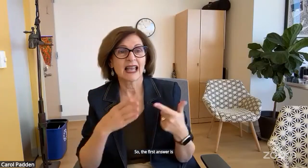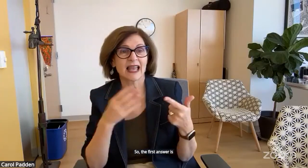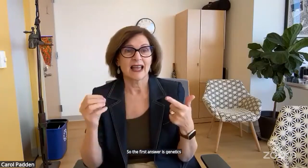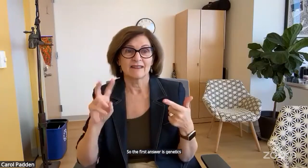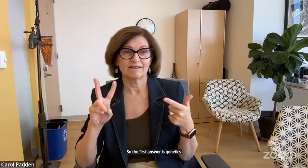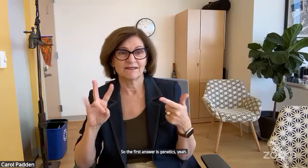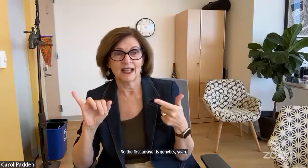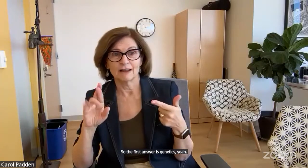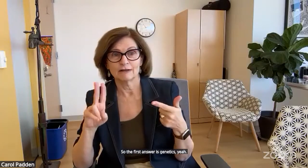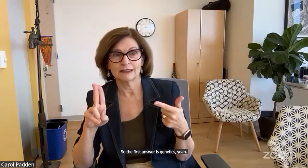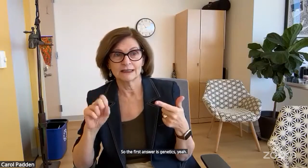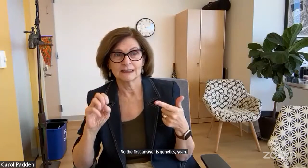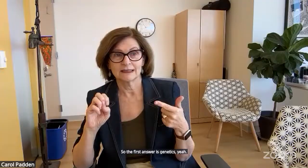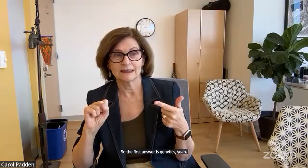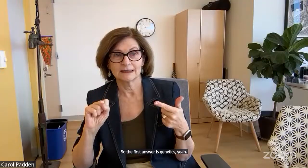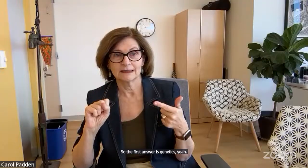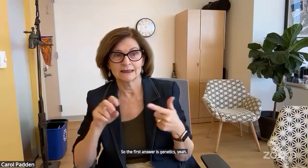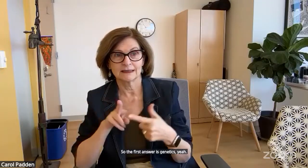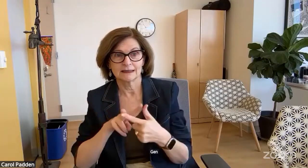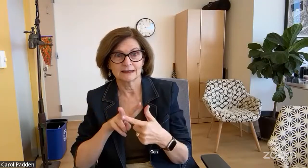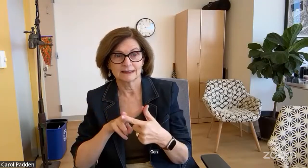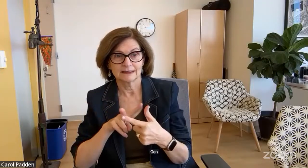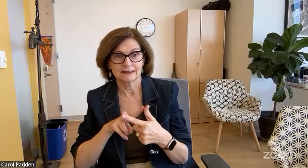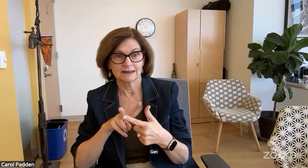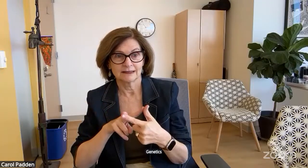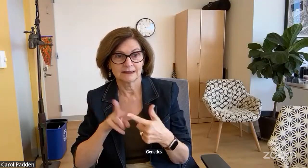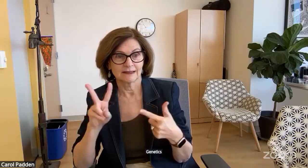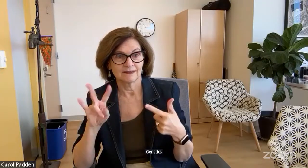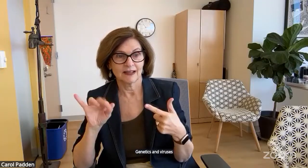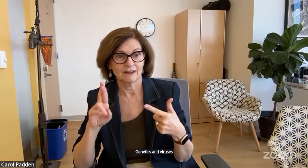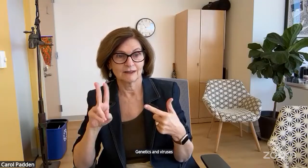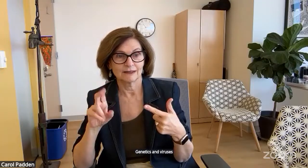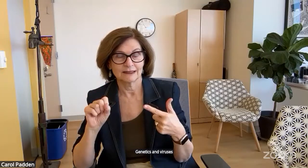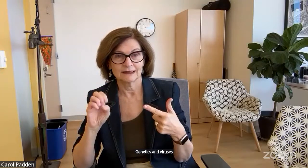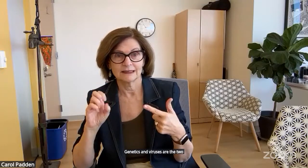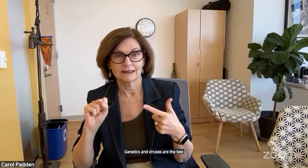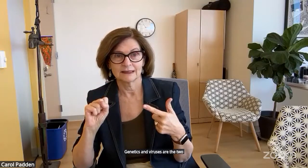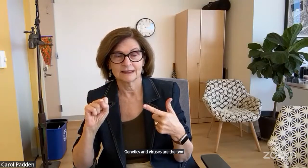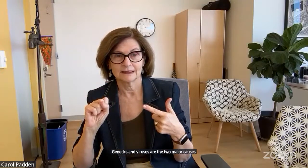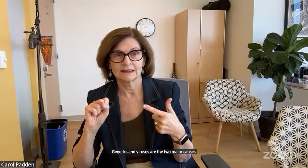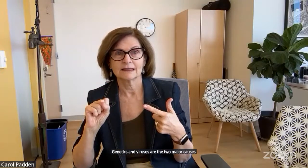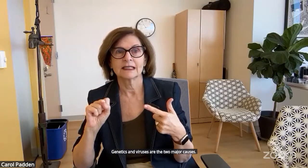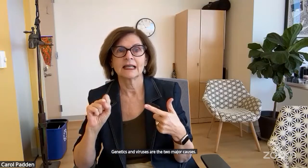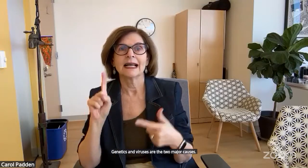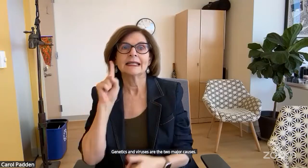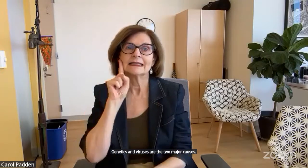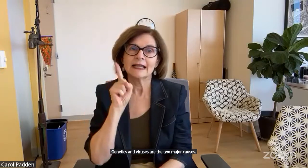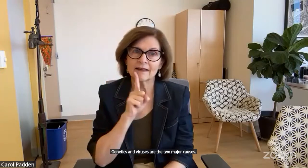Yeah. Genetics and viruses are the two major causes.